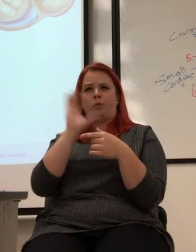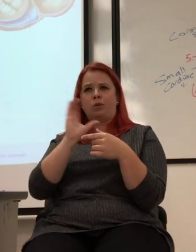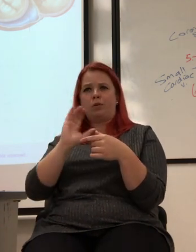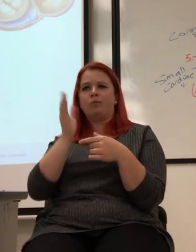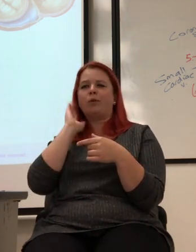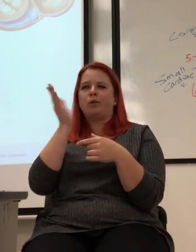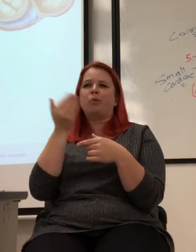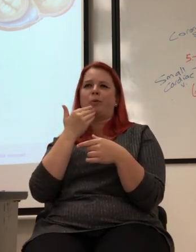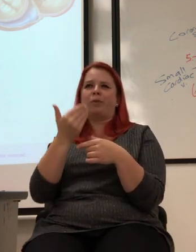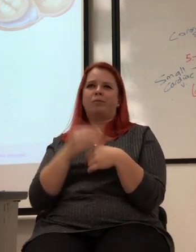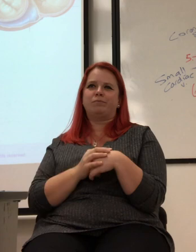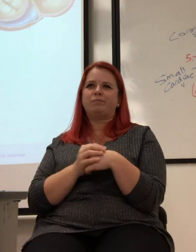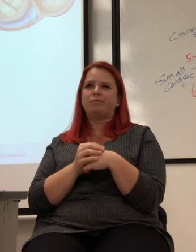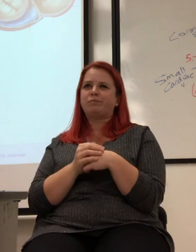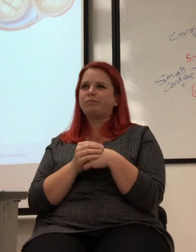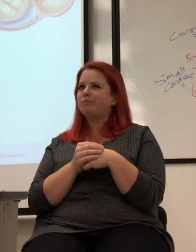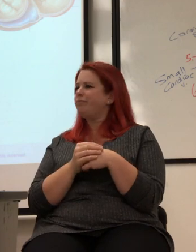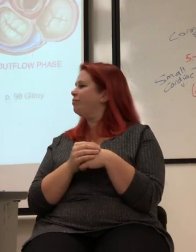well.